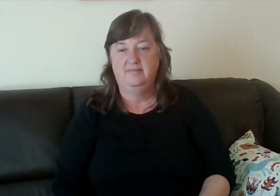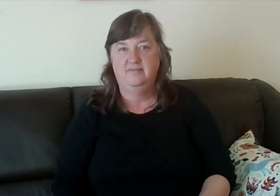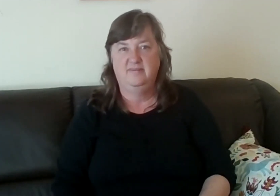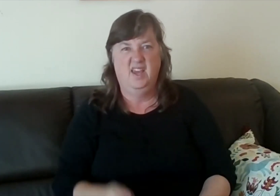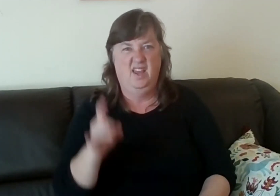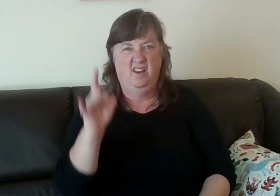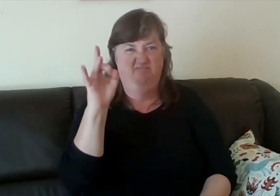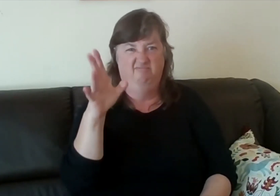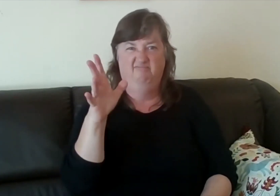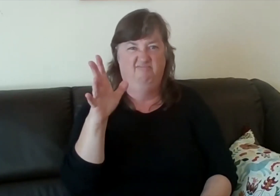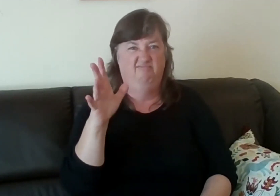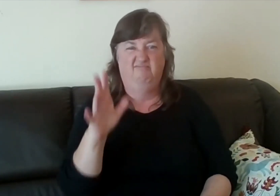Hate.